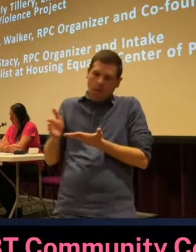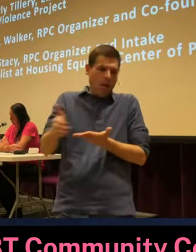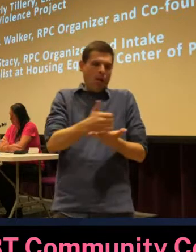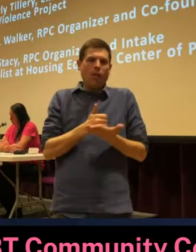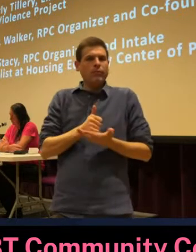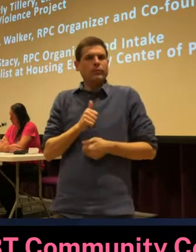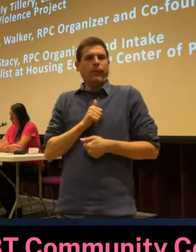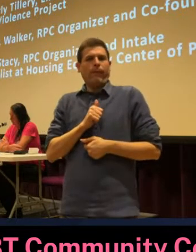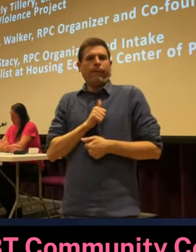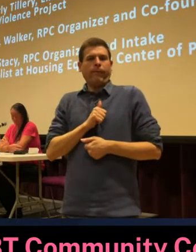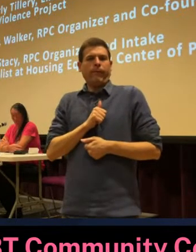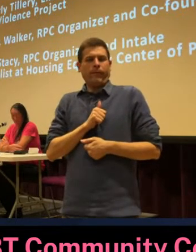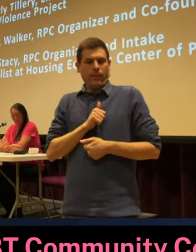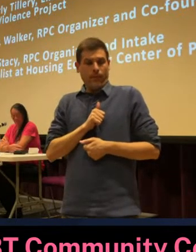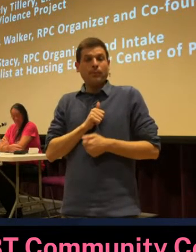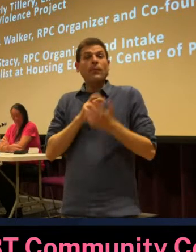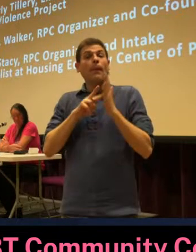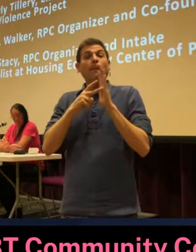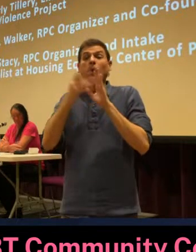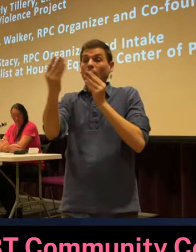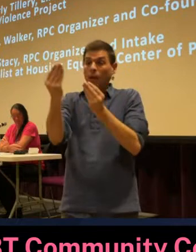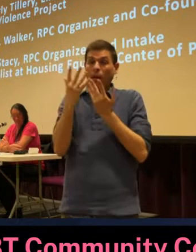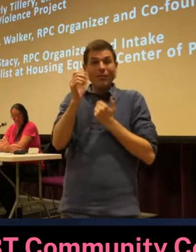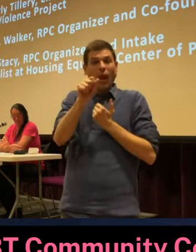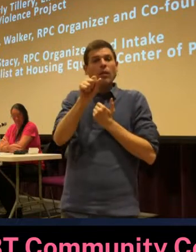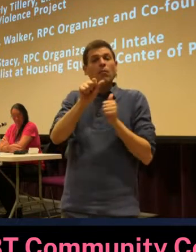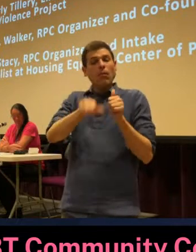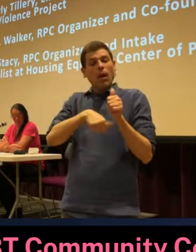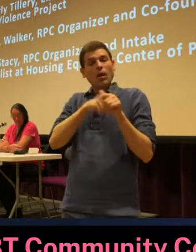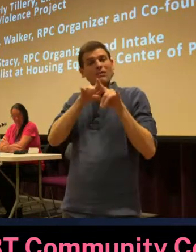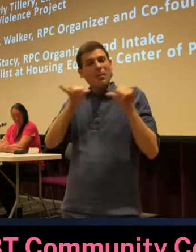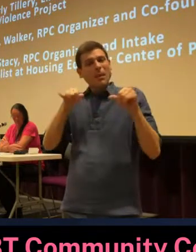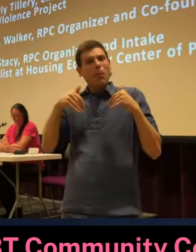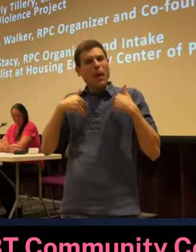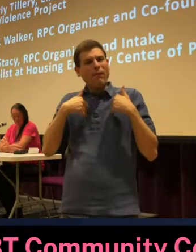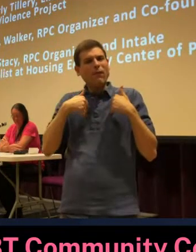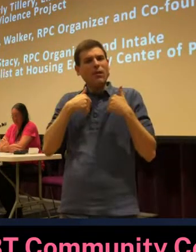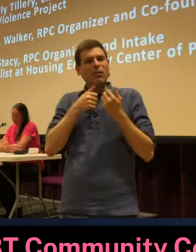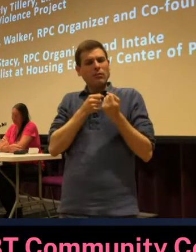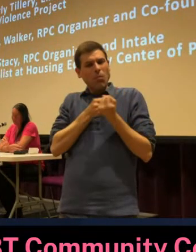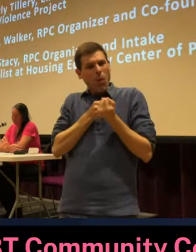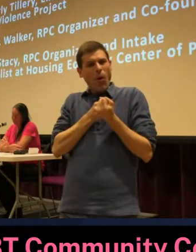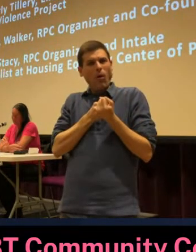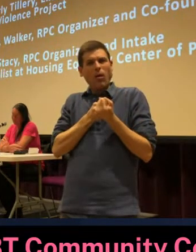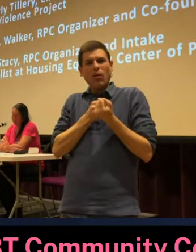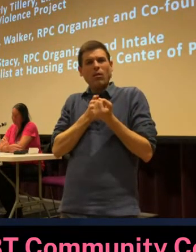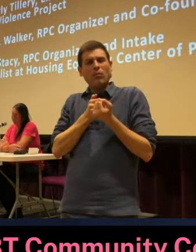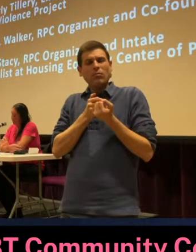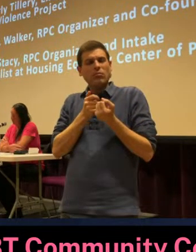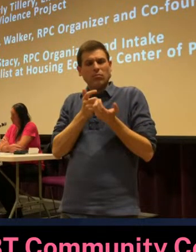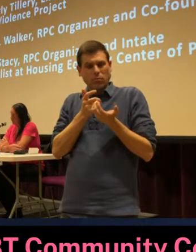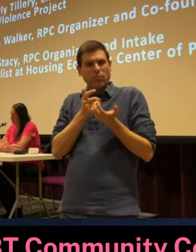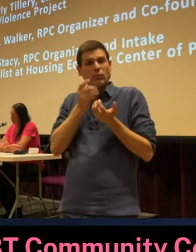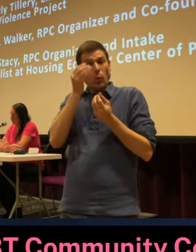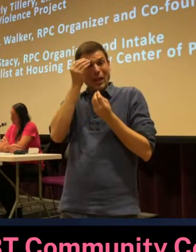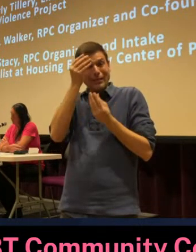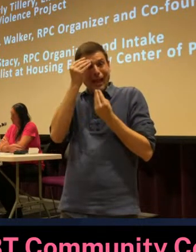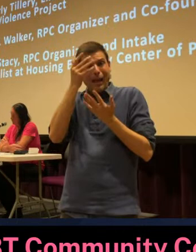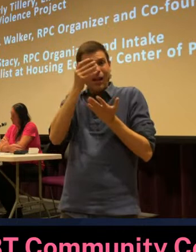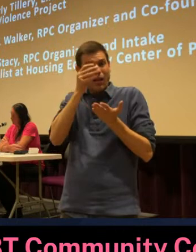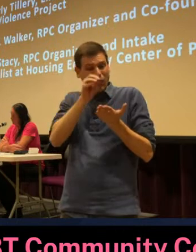only for people to come and get support that they need, but it's a really important tool for us to collect the data of what is